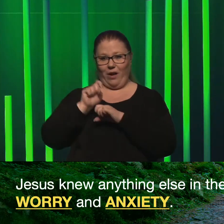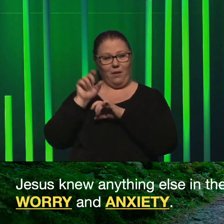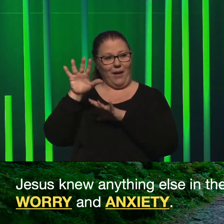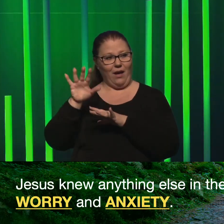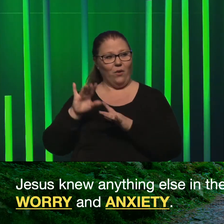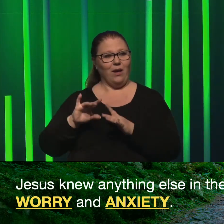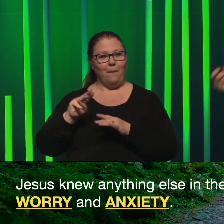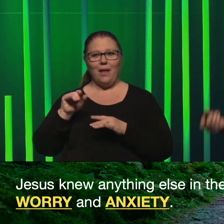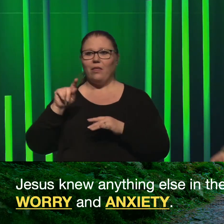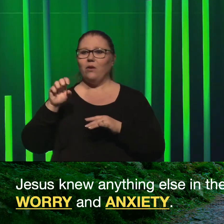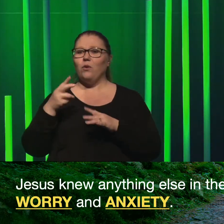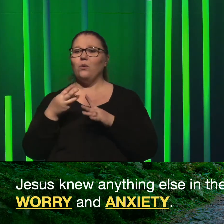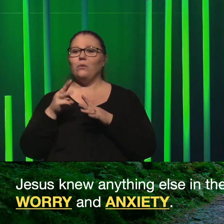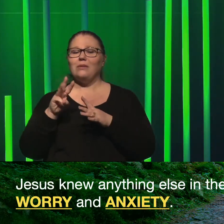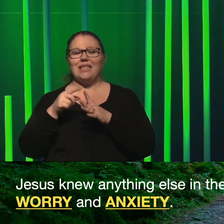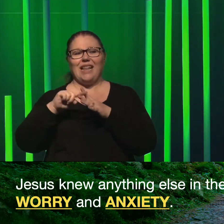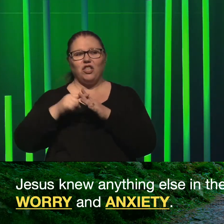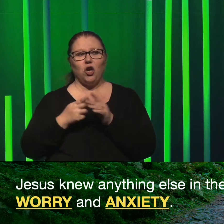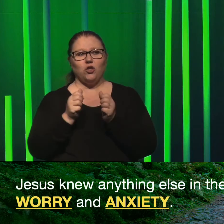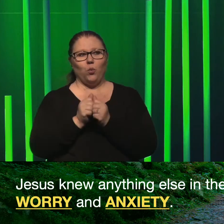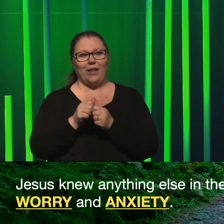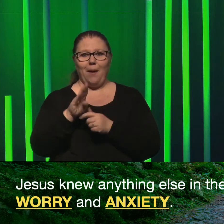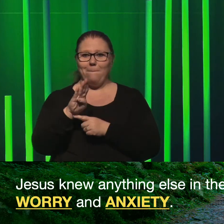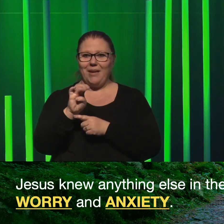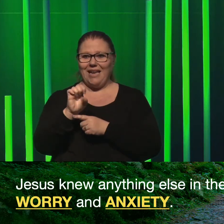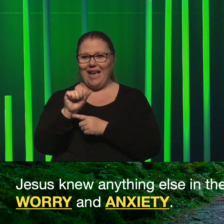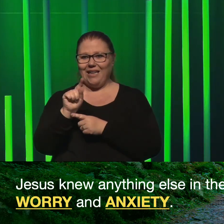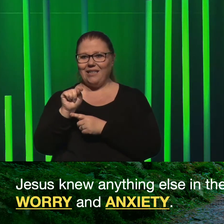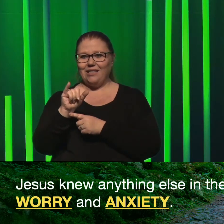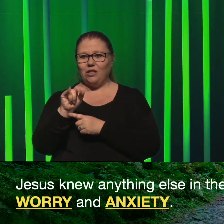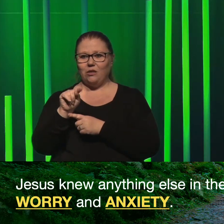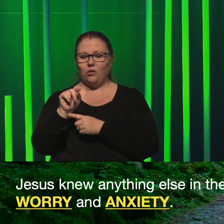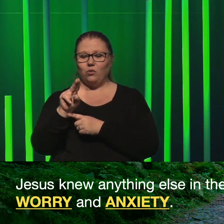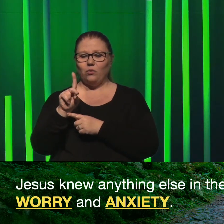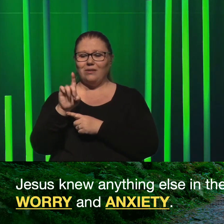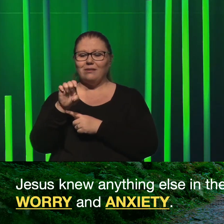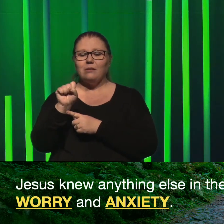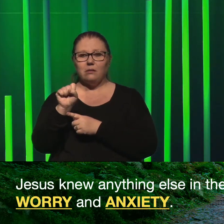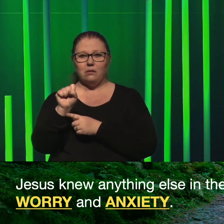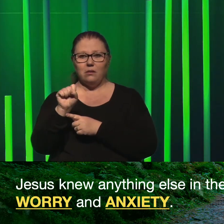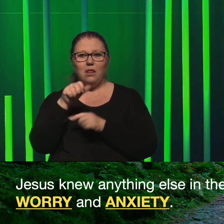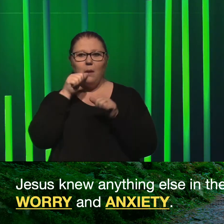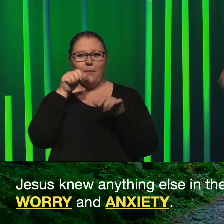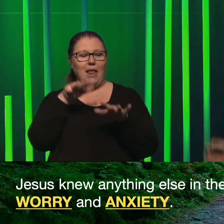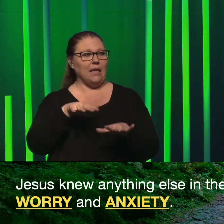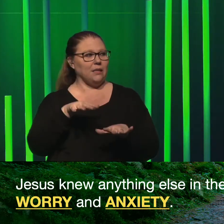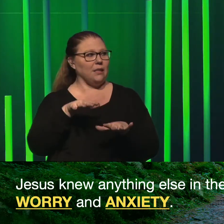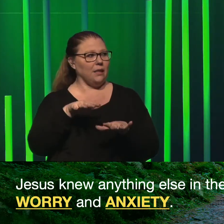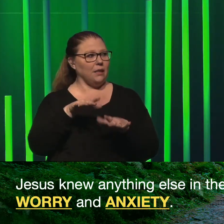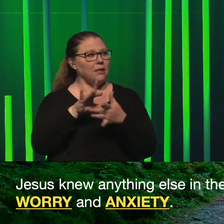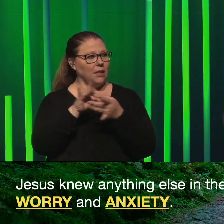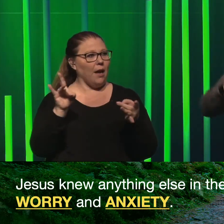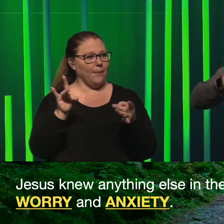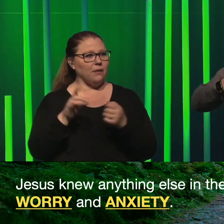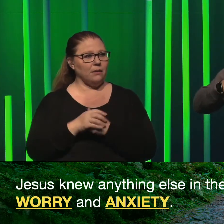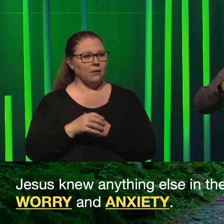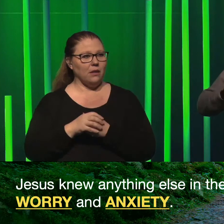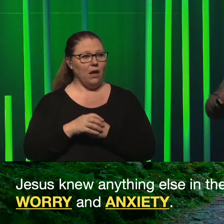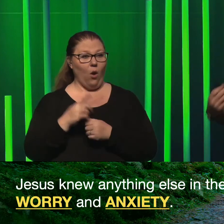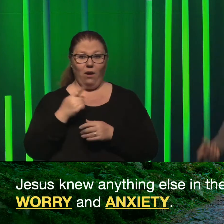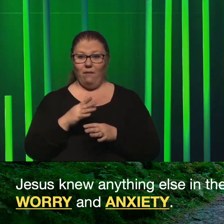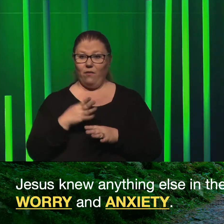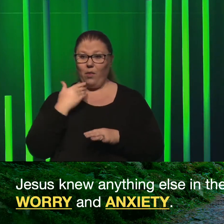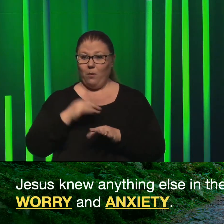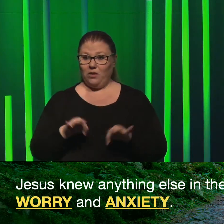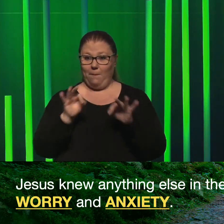this the Beatitudes, maybe you've heard them called, these blessing statements. And one of the most important blessing statements for me in my life,